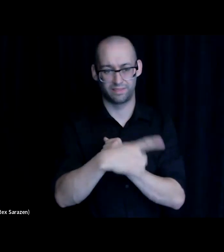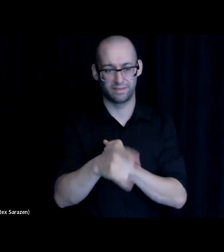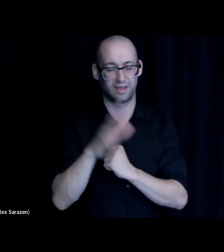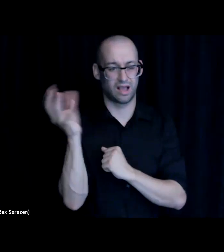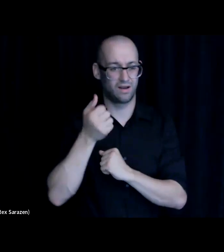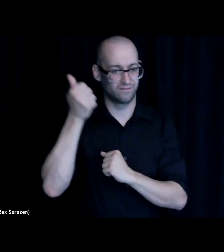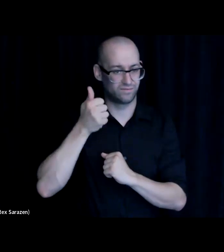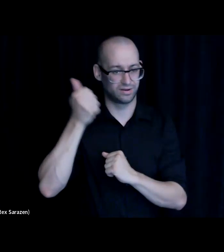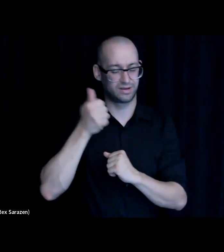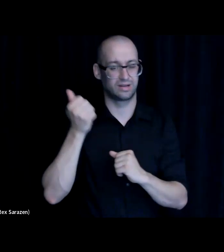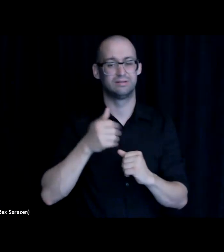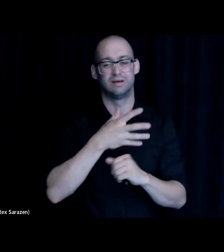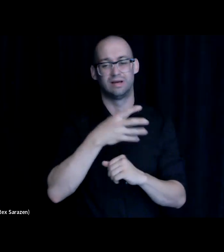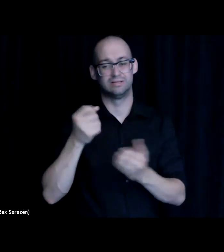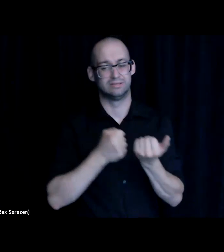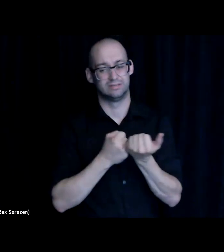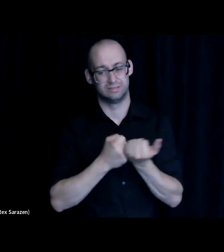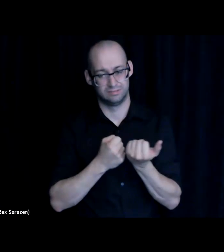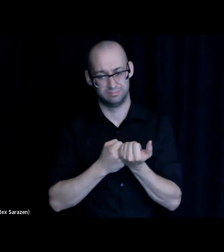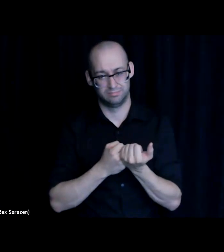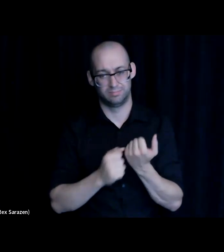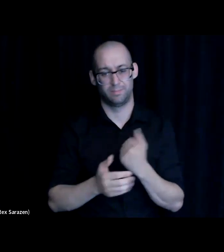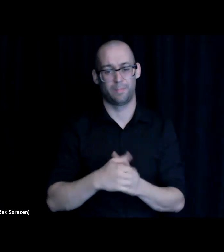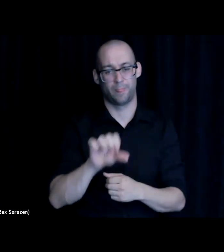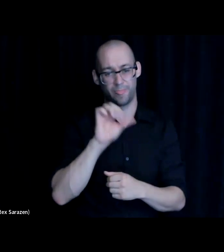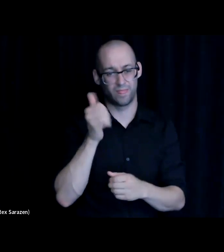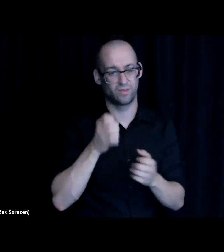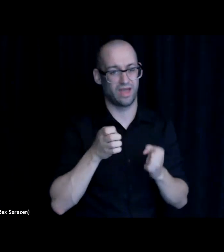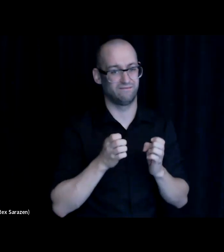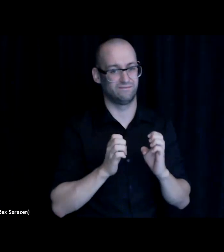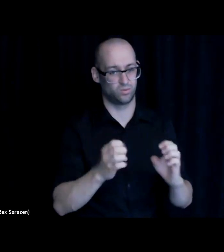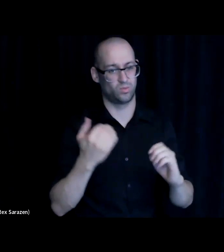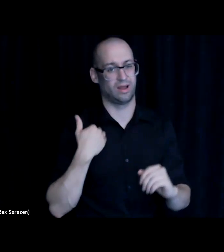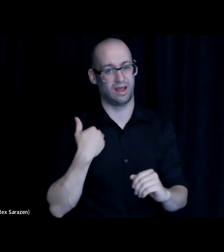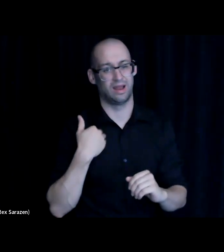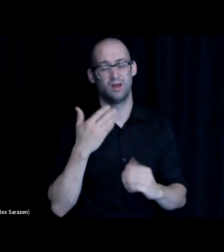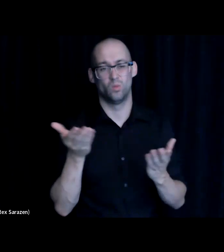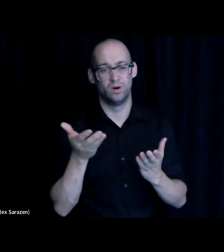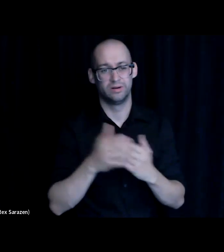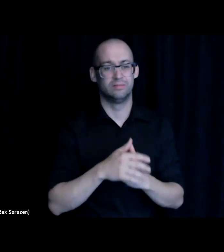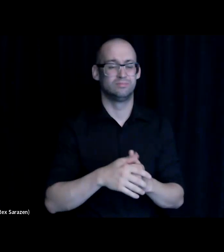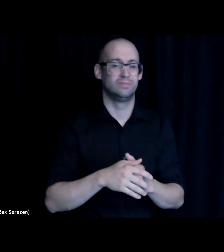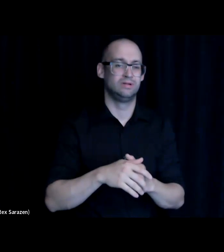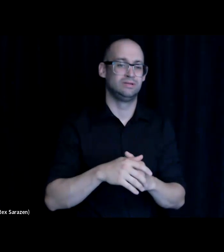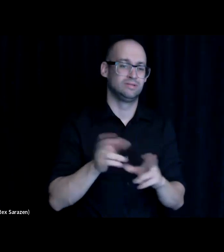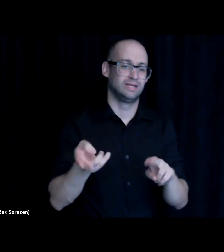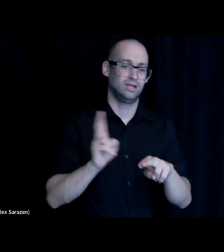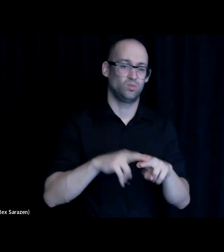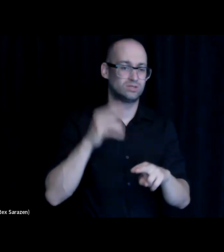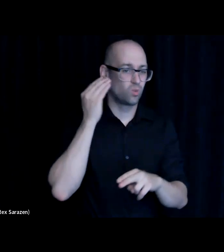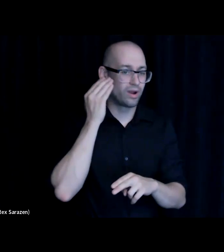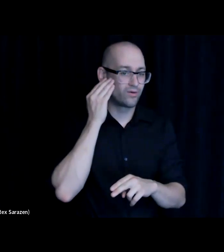funding and assist us in that work. Another effort that we had was to raise awareness about the